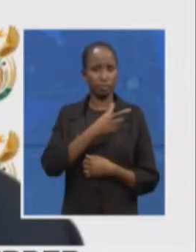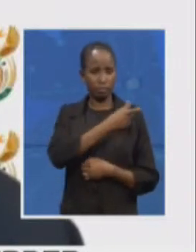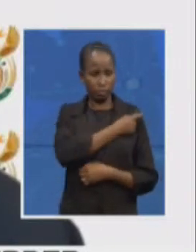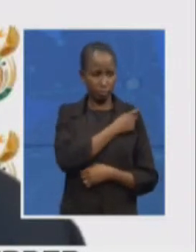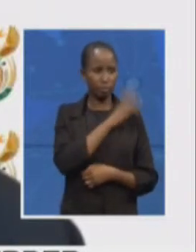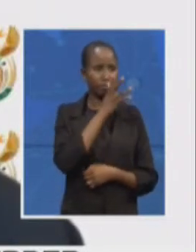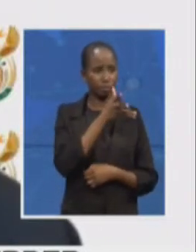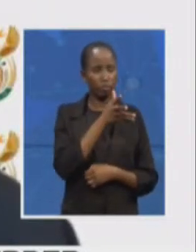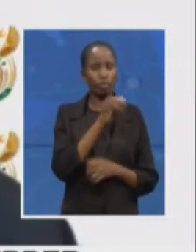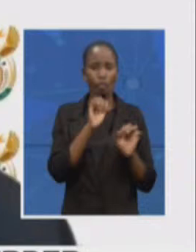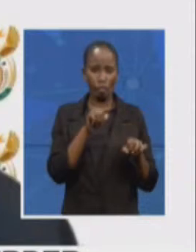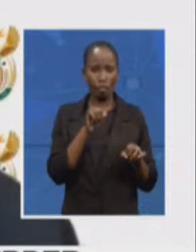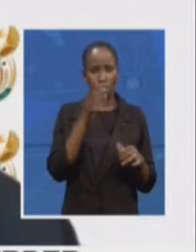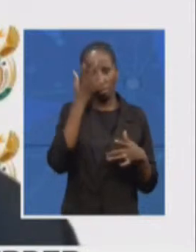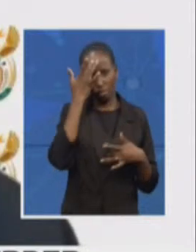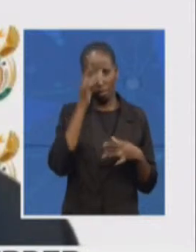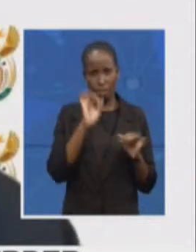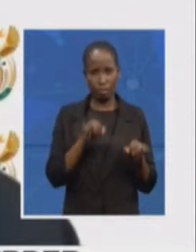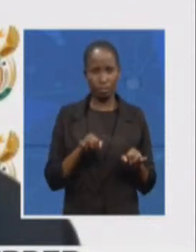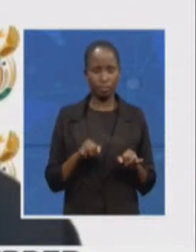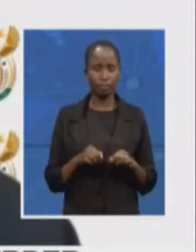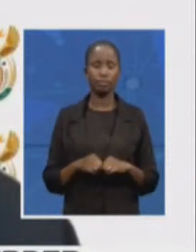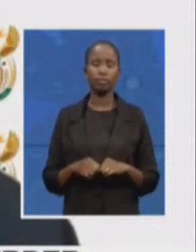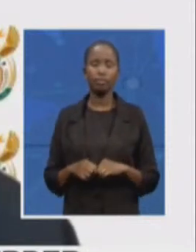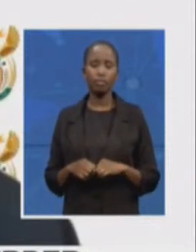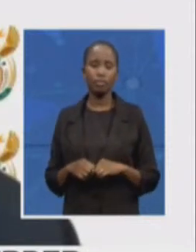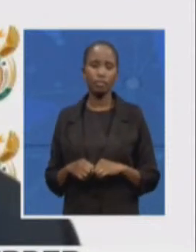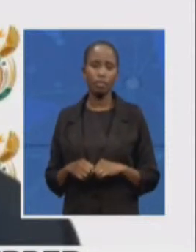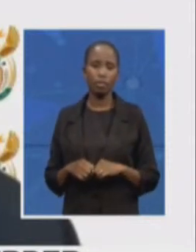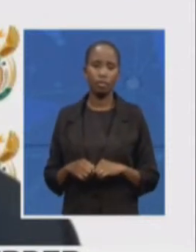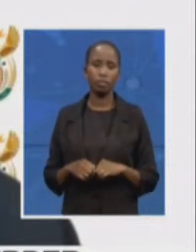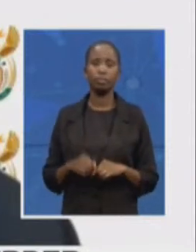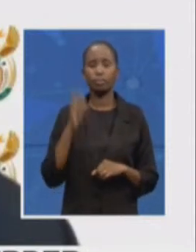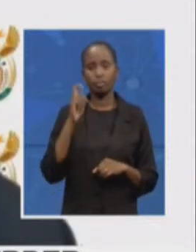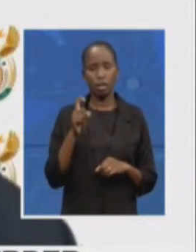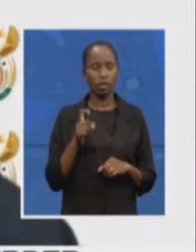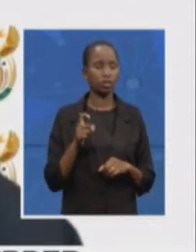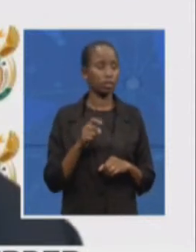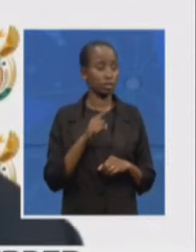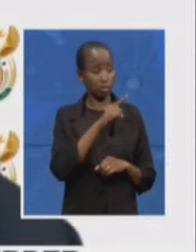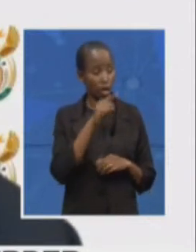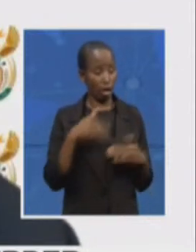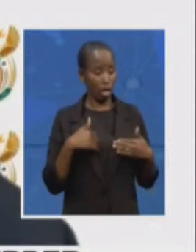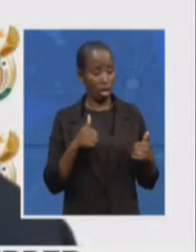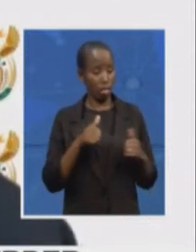facilities should be ready. And that's why we have a Gauteng representative here, just